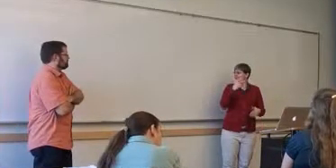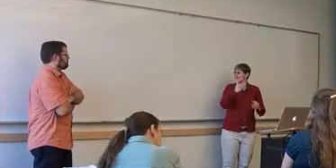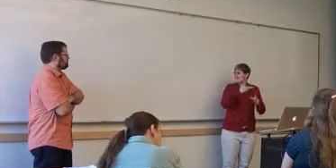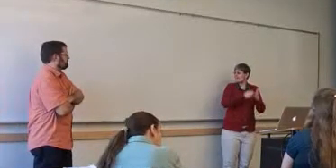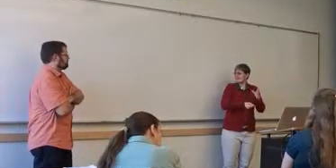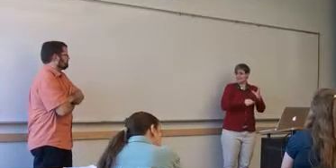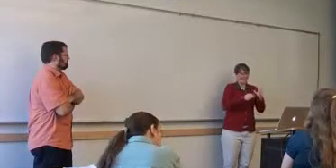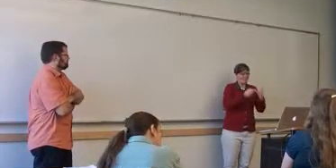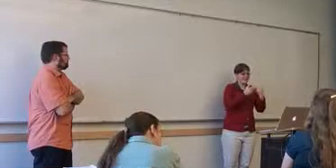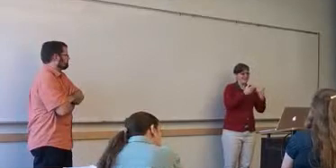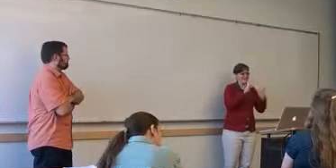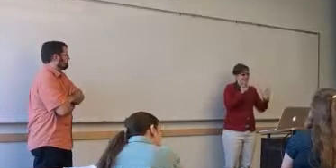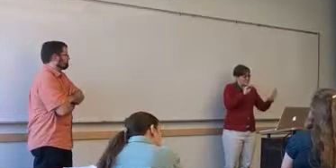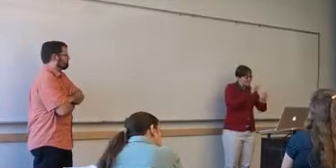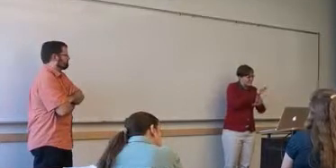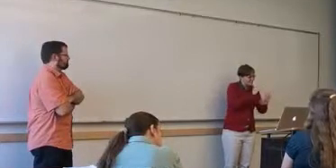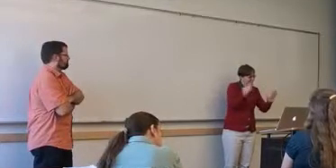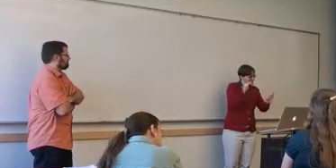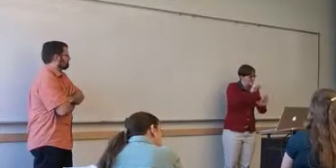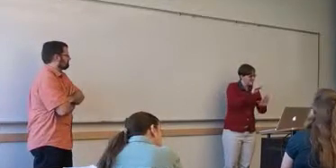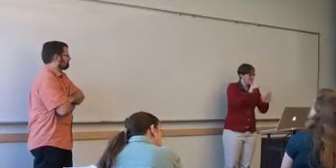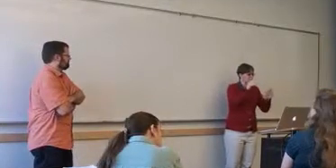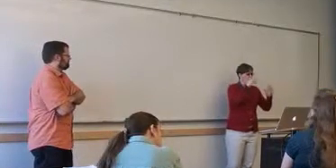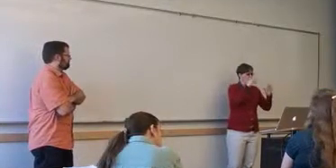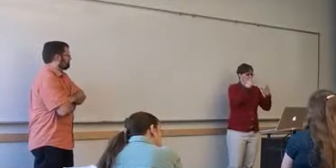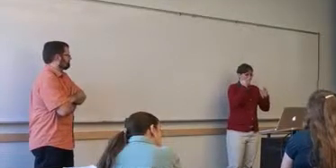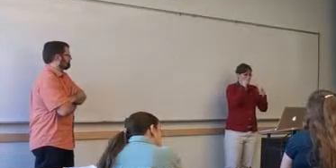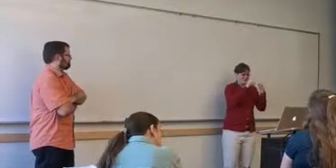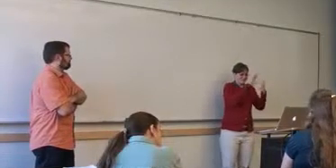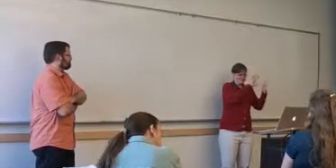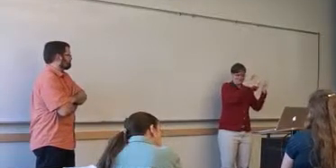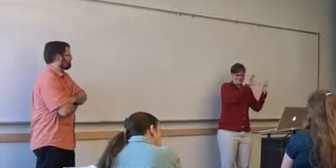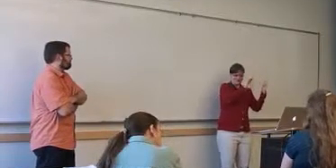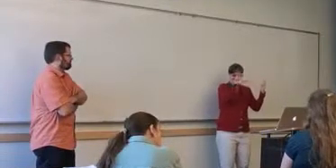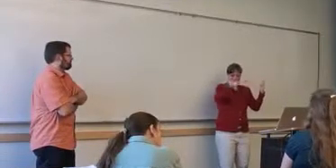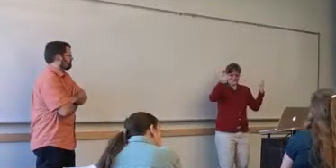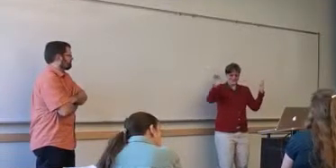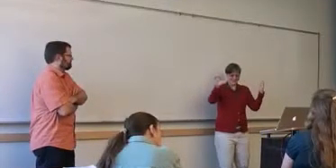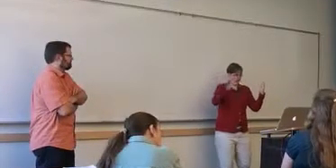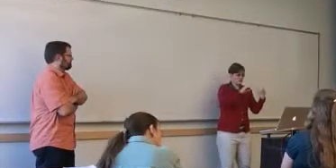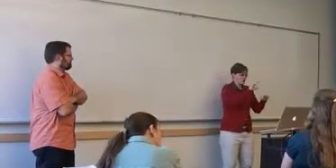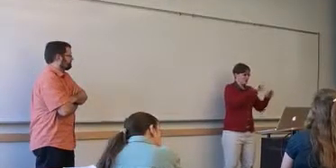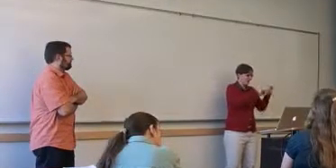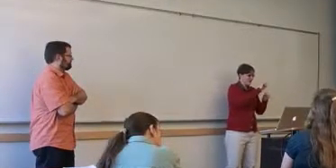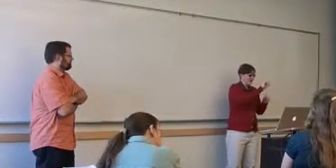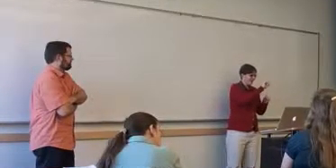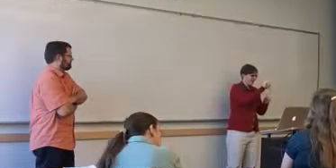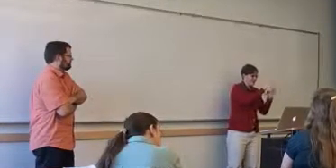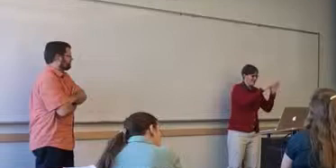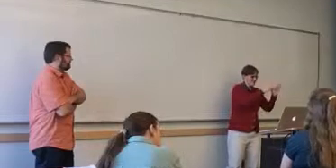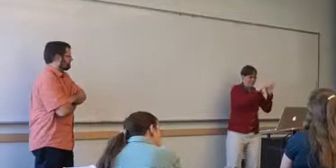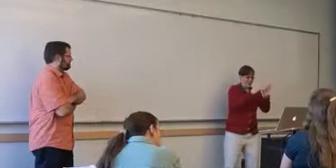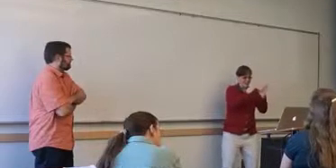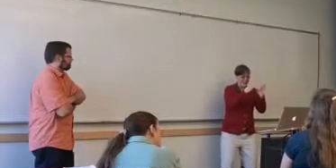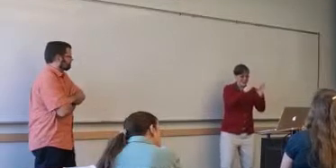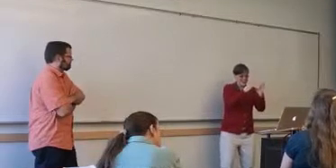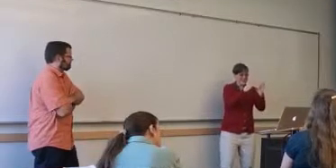they struggle with is and are, and so we're trying to teach them to put it back in. So, I mean, having the